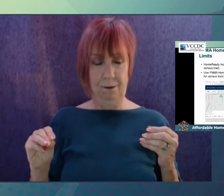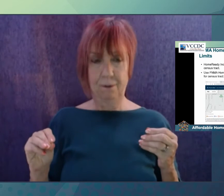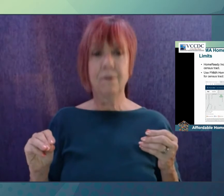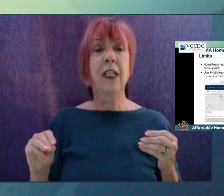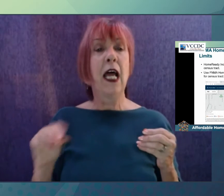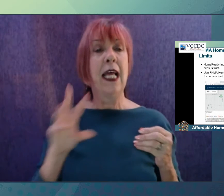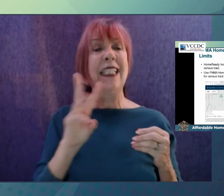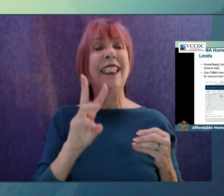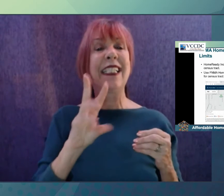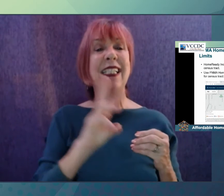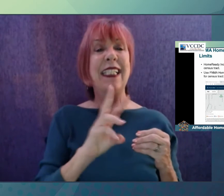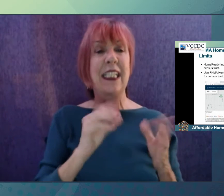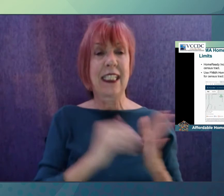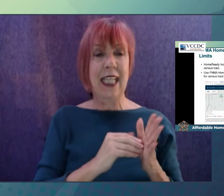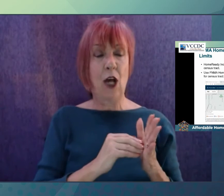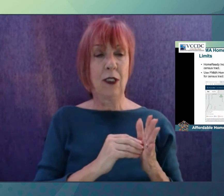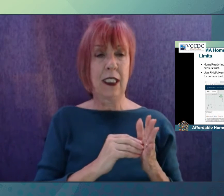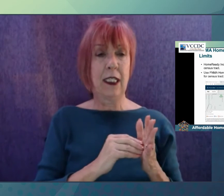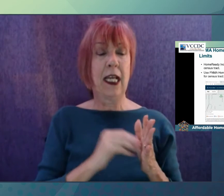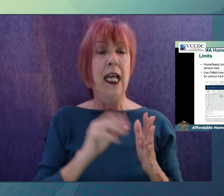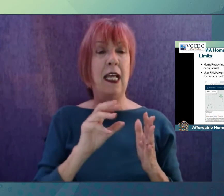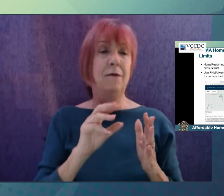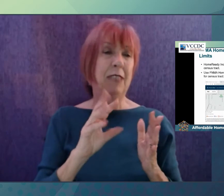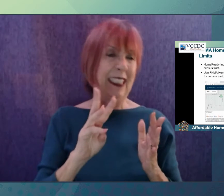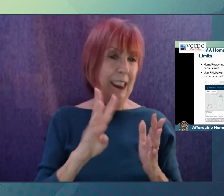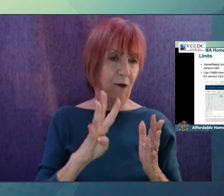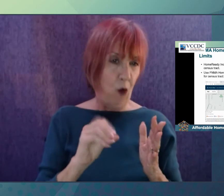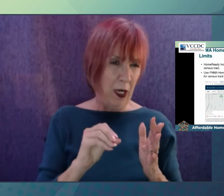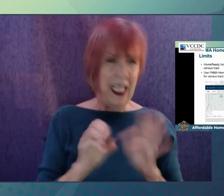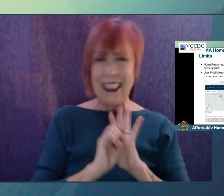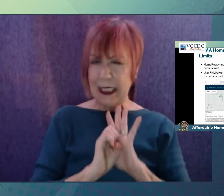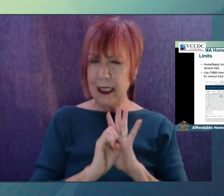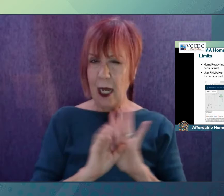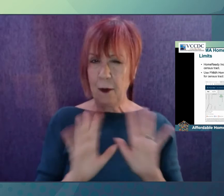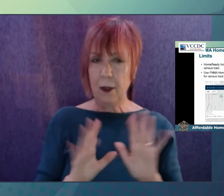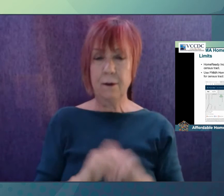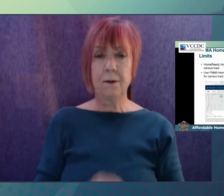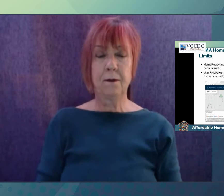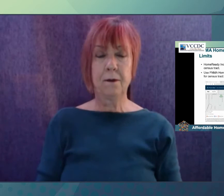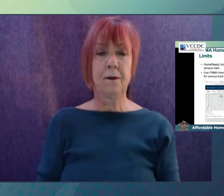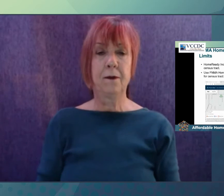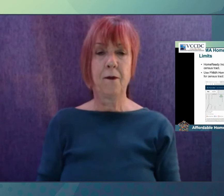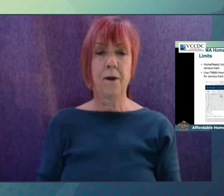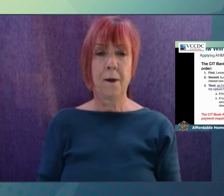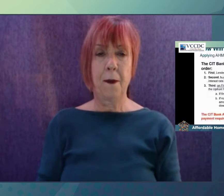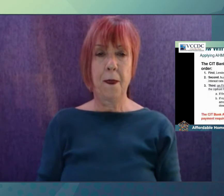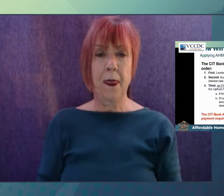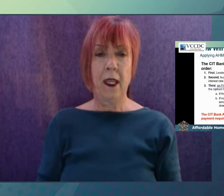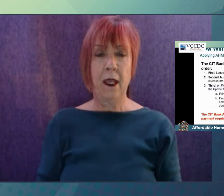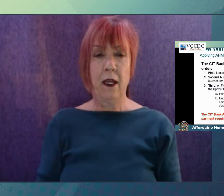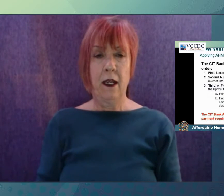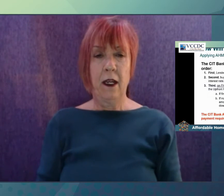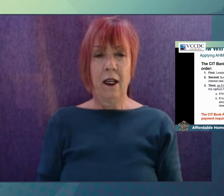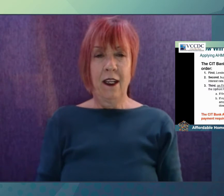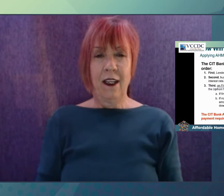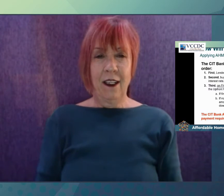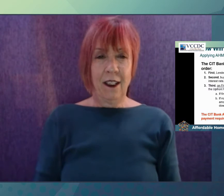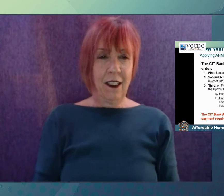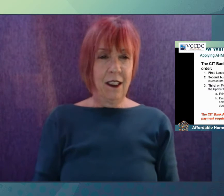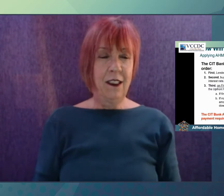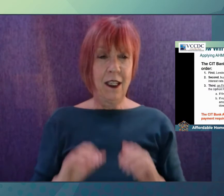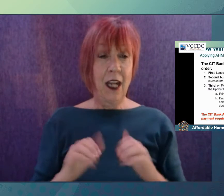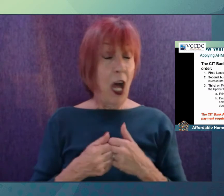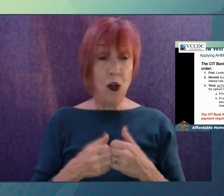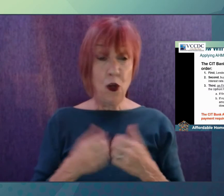is $66,640 as an example. Next slide, please. So how are we going to apply